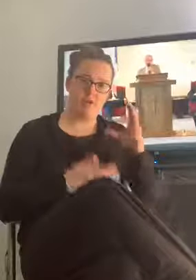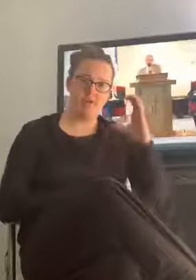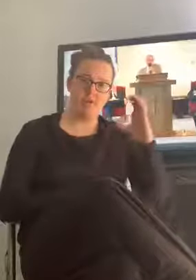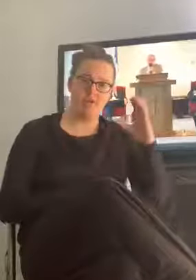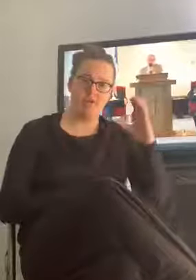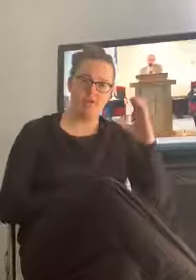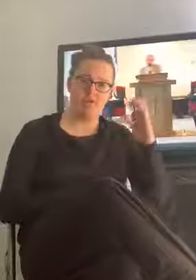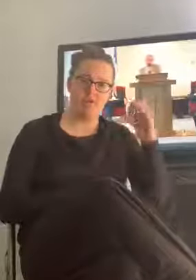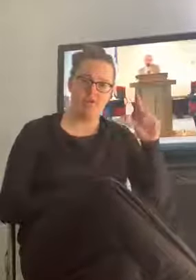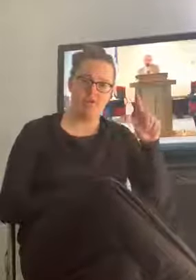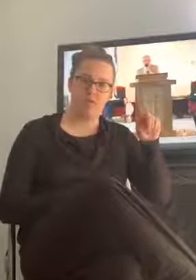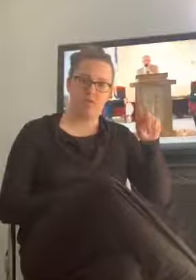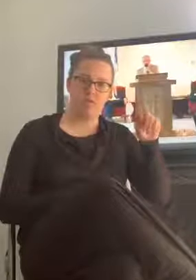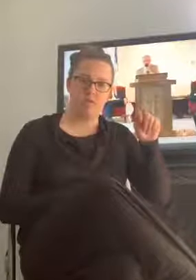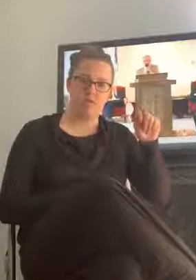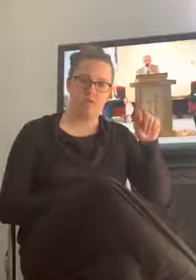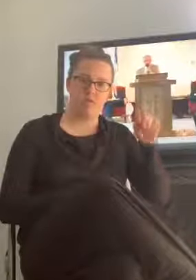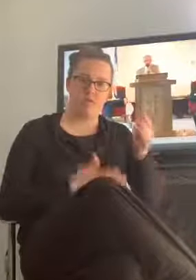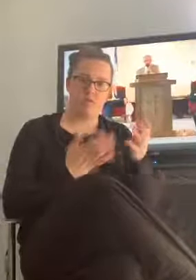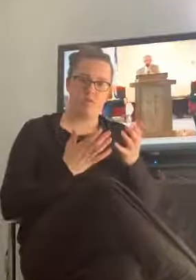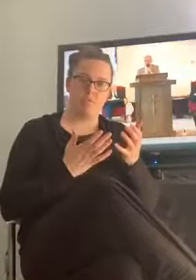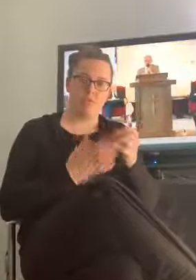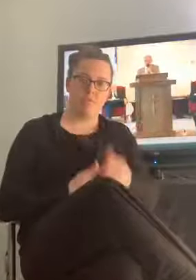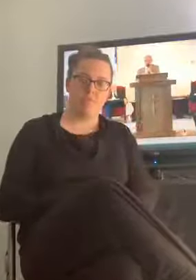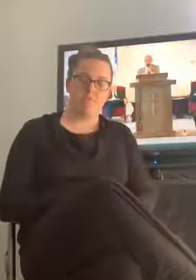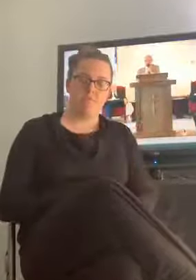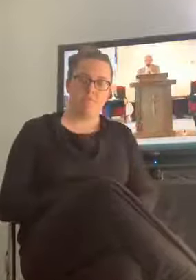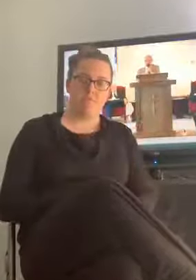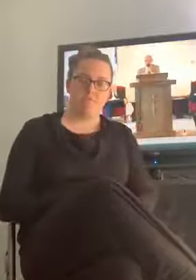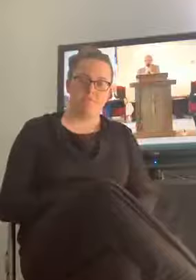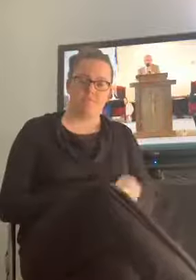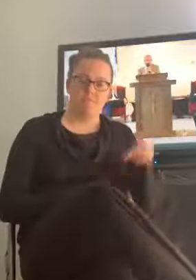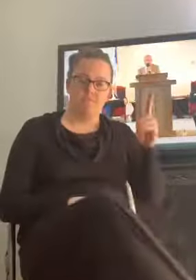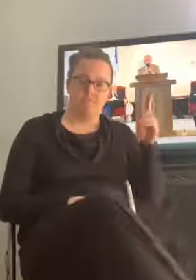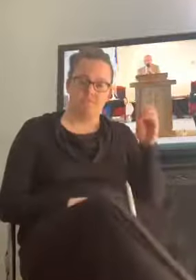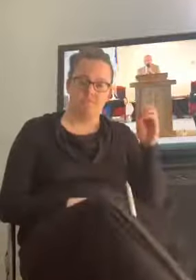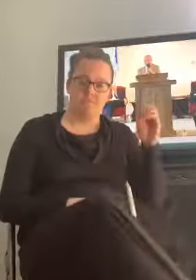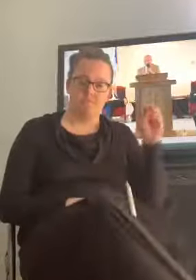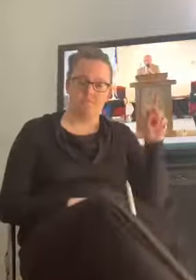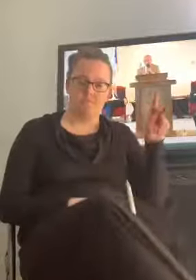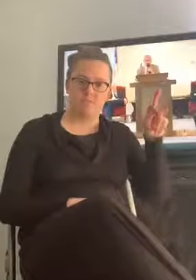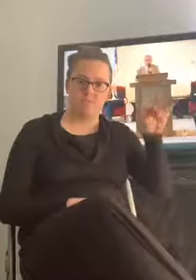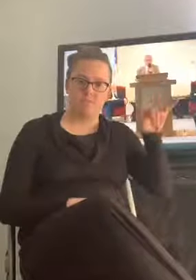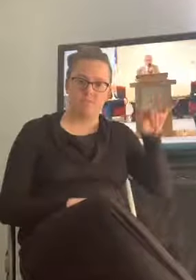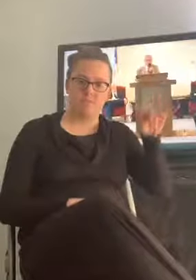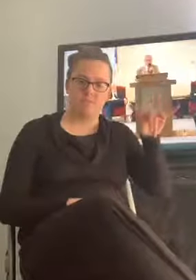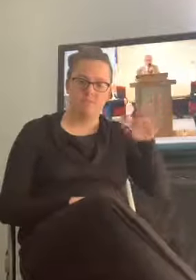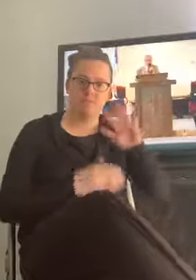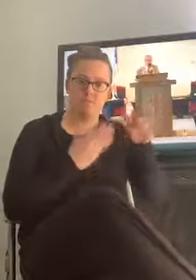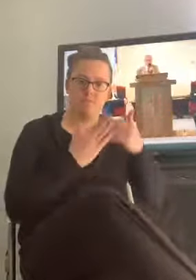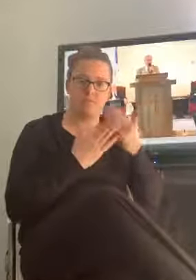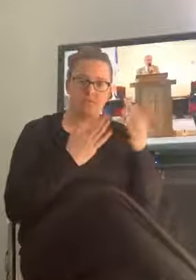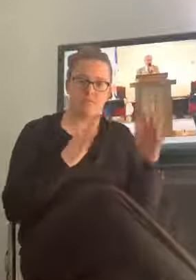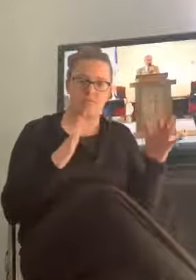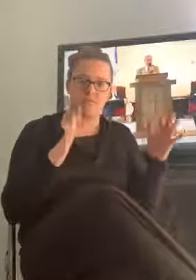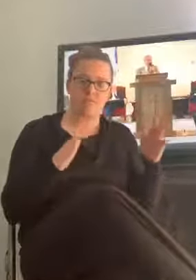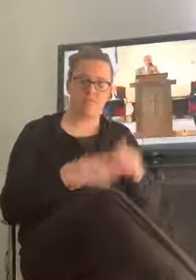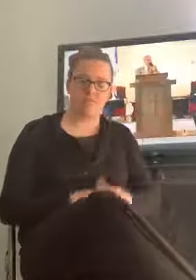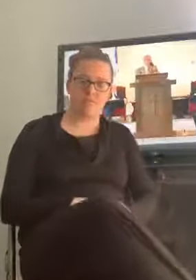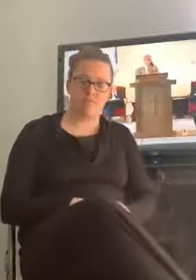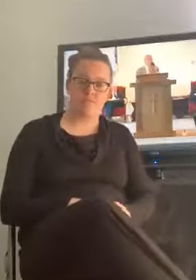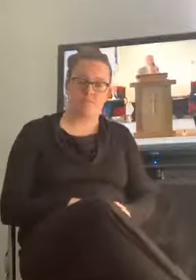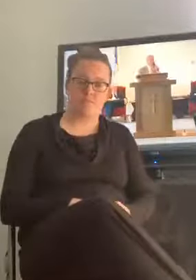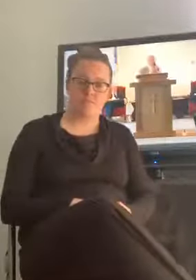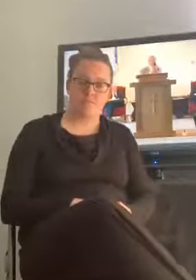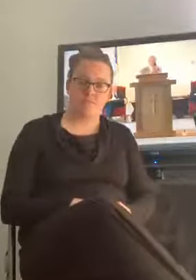foal of an ass, and they brought it unto the Lord. But it was all done.